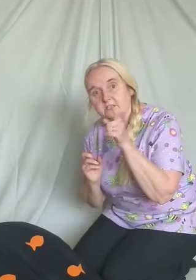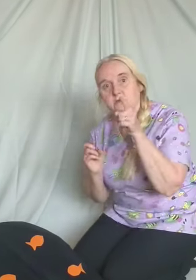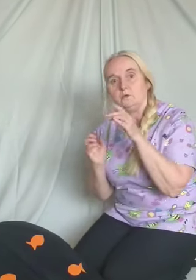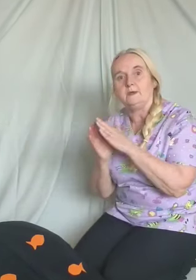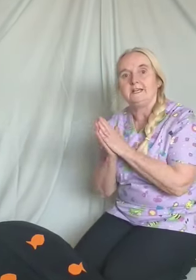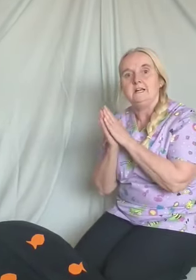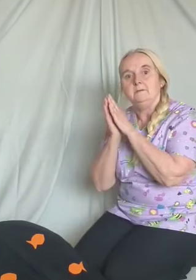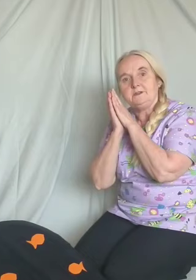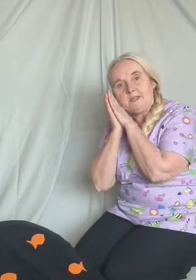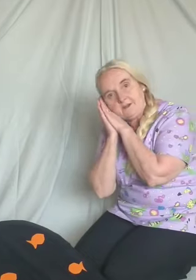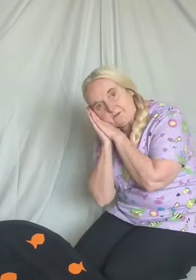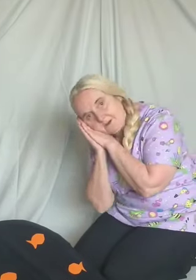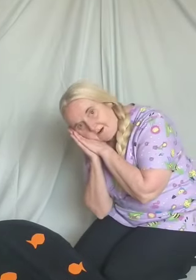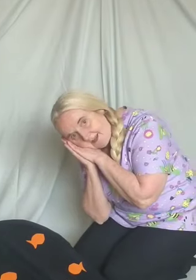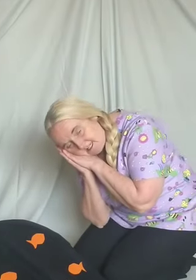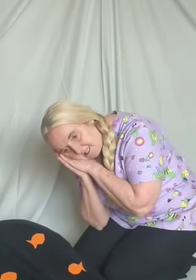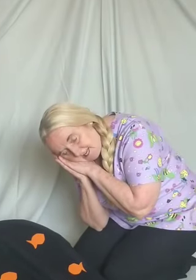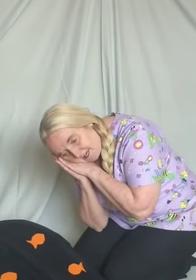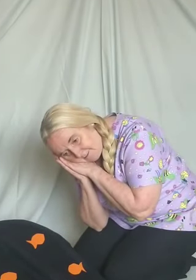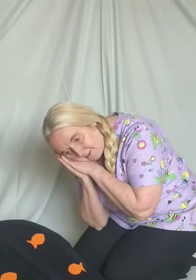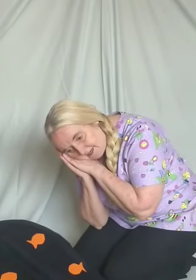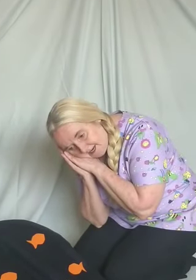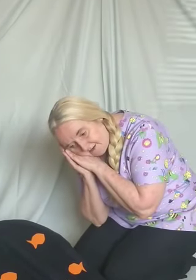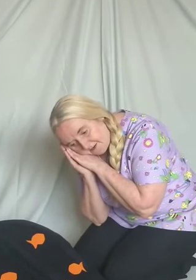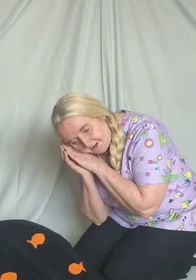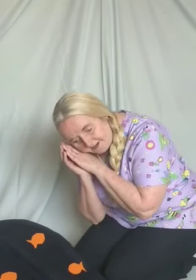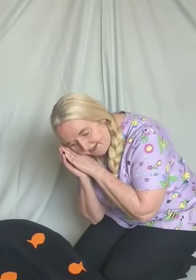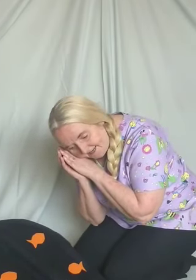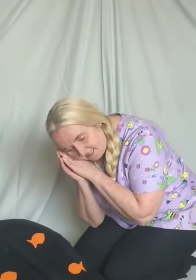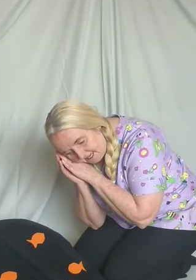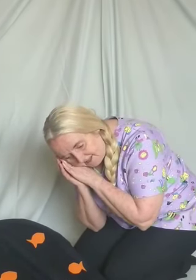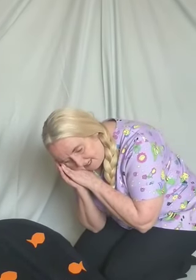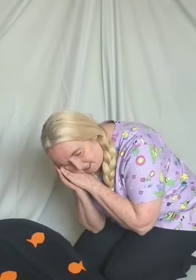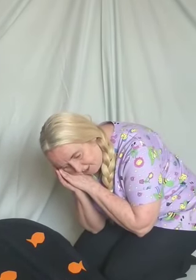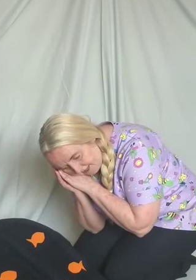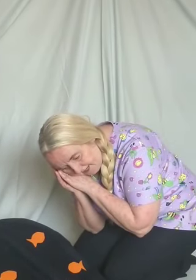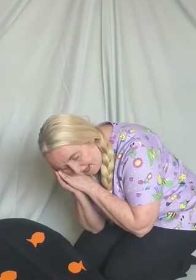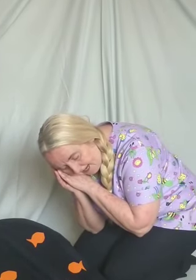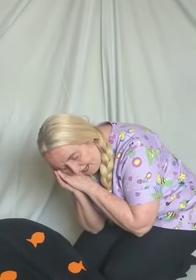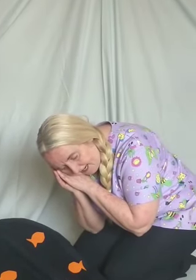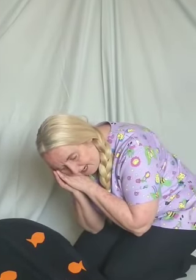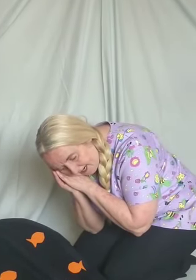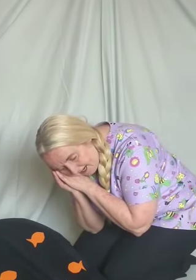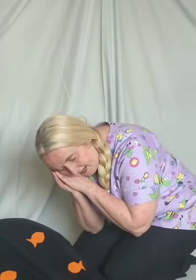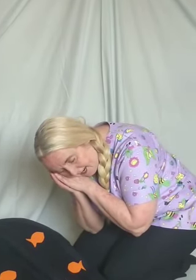quick. And they put down their heads and they put down their tails and they took a little nap.